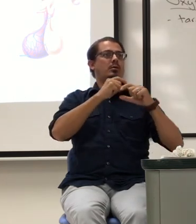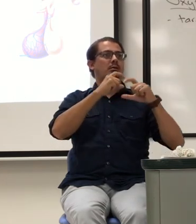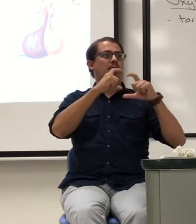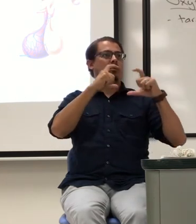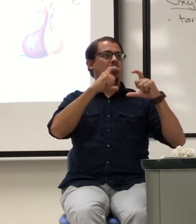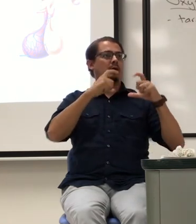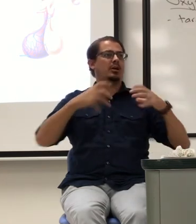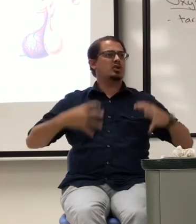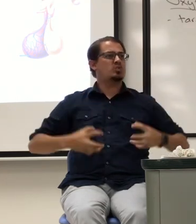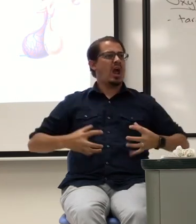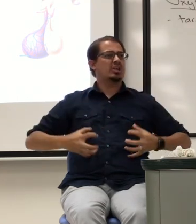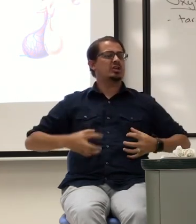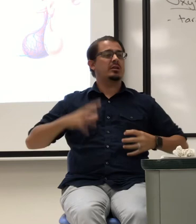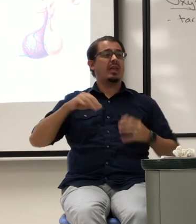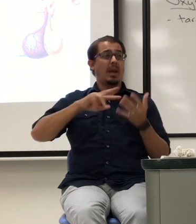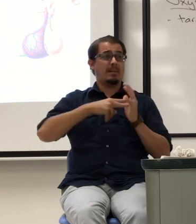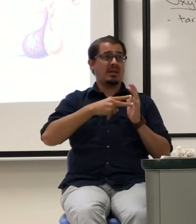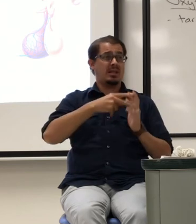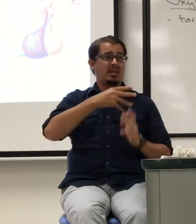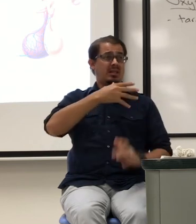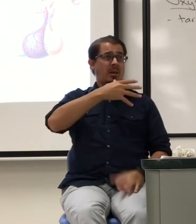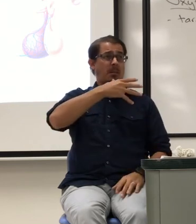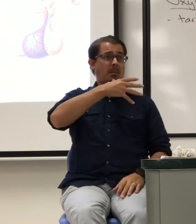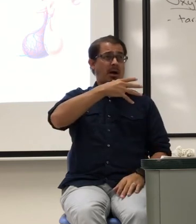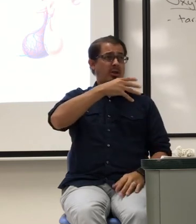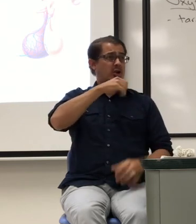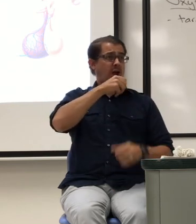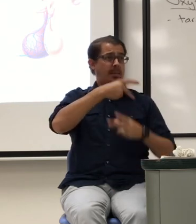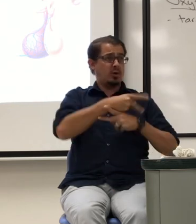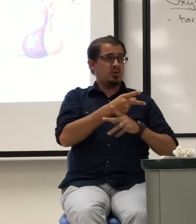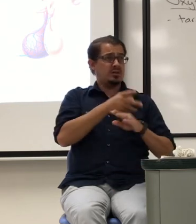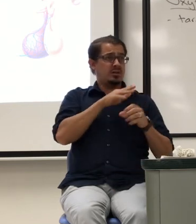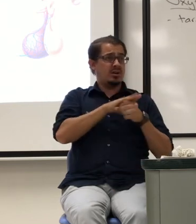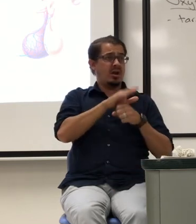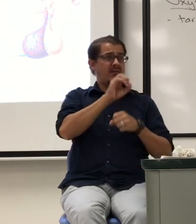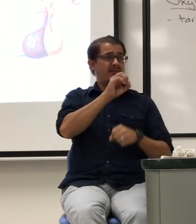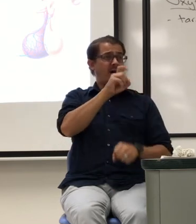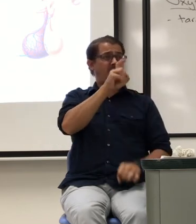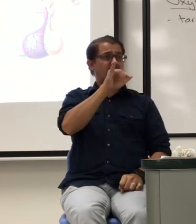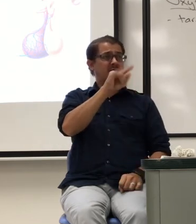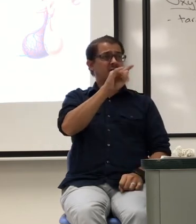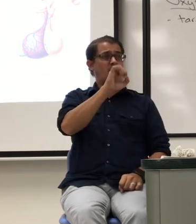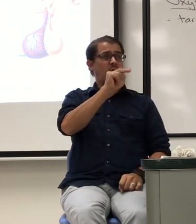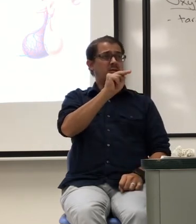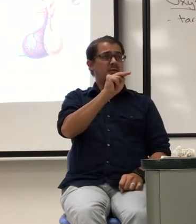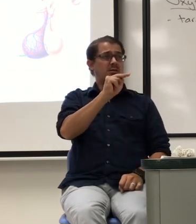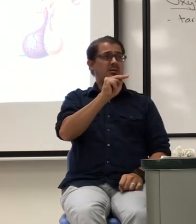contraction. Does that mean that the mother is not producing enough oxytocin on her own? Could be.